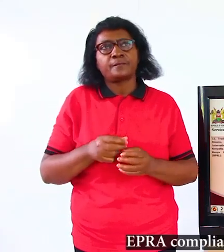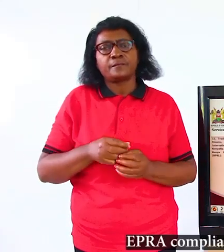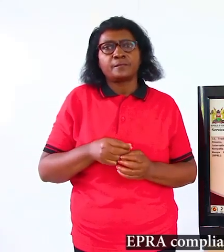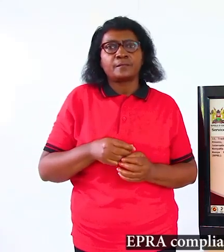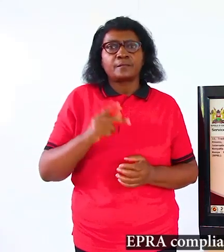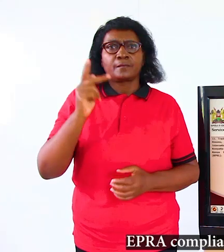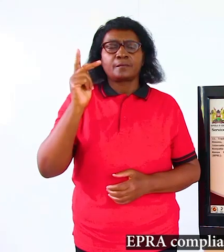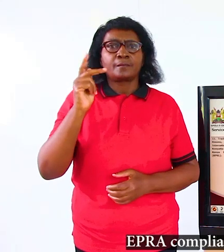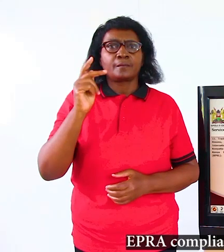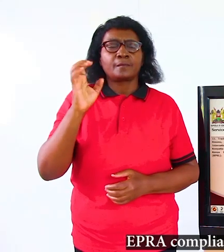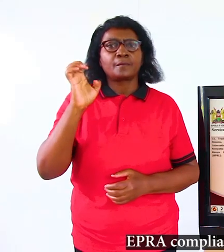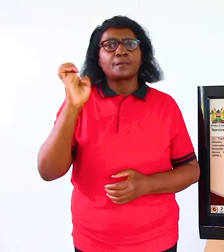EPRA compliance certificate,